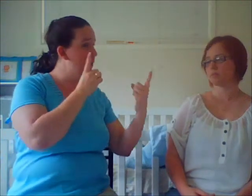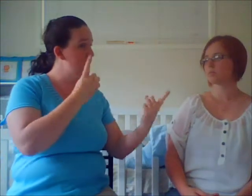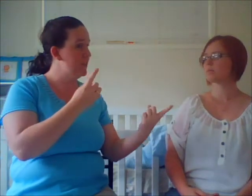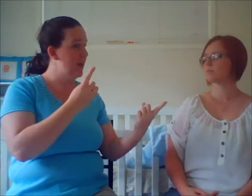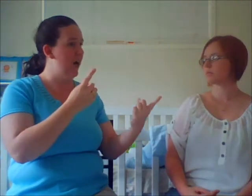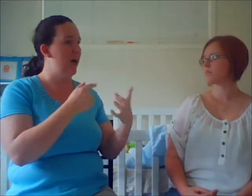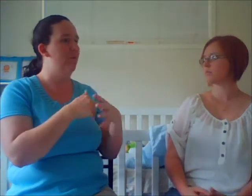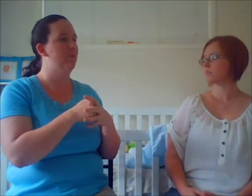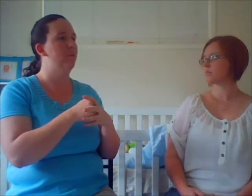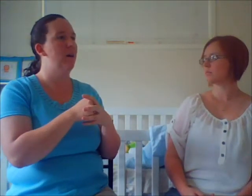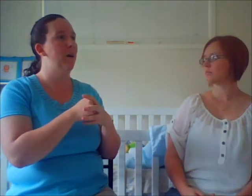different,